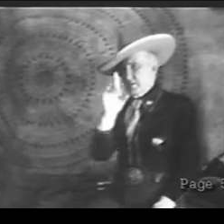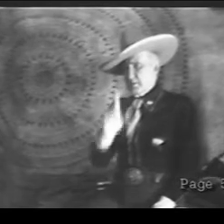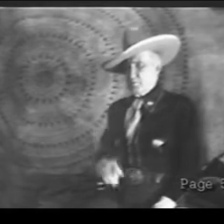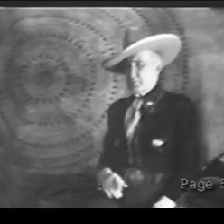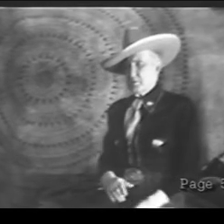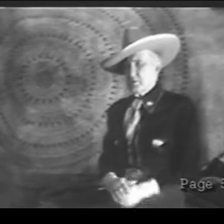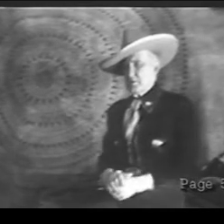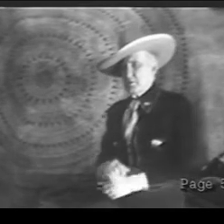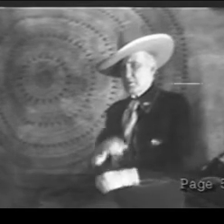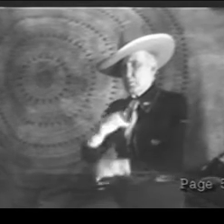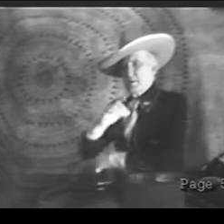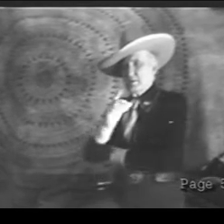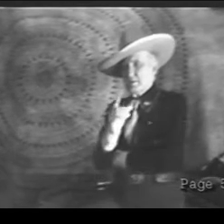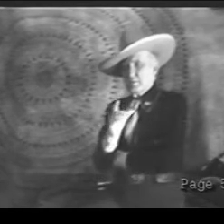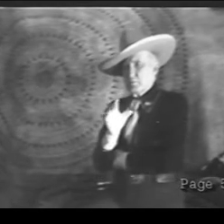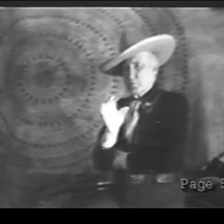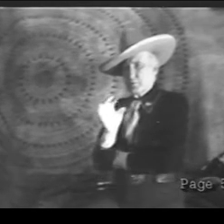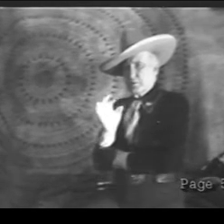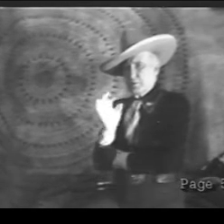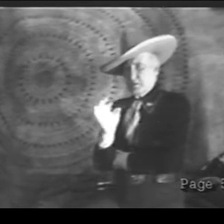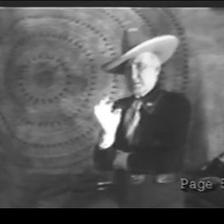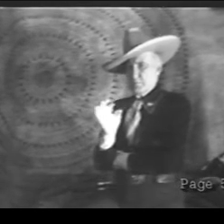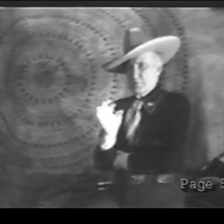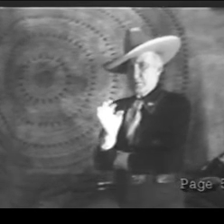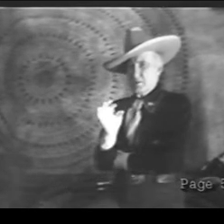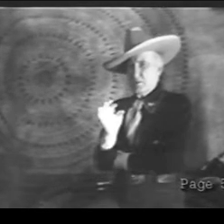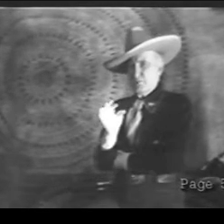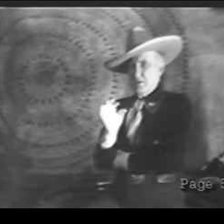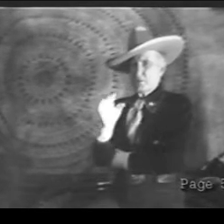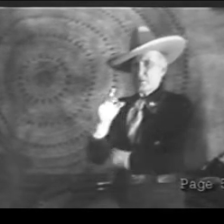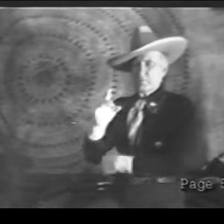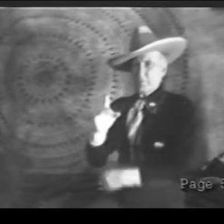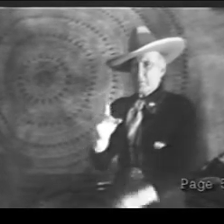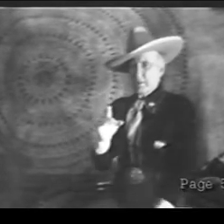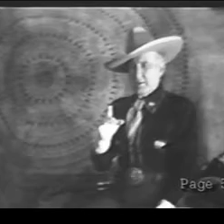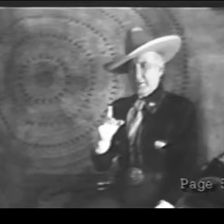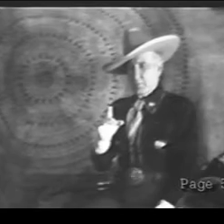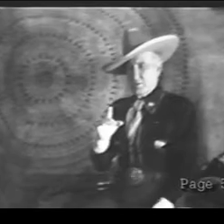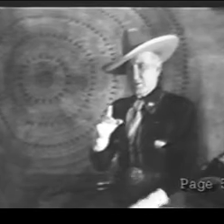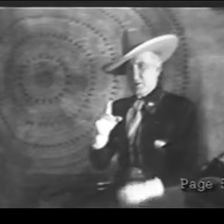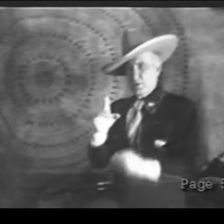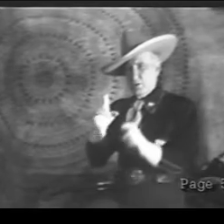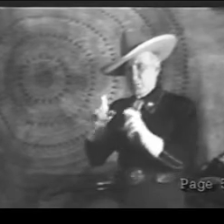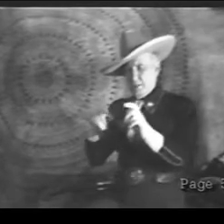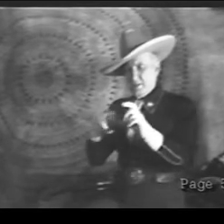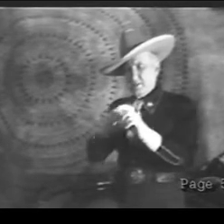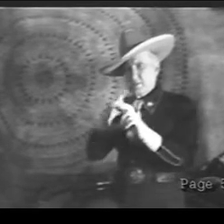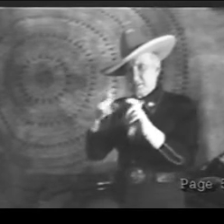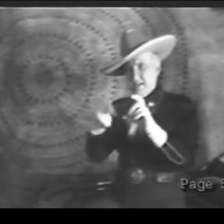one particular way, there was one particular custom that they all followed, and that was that they all braided their scalp